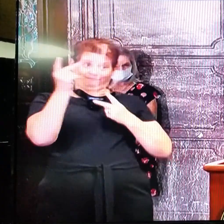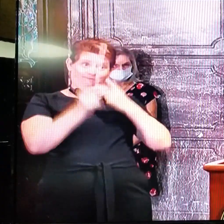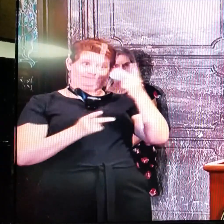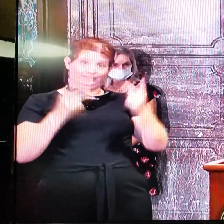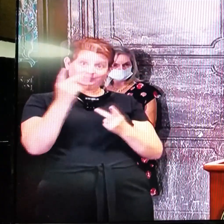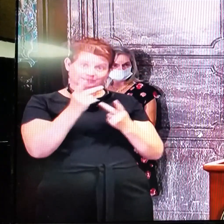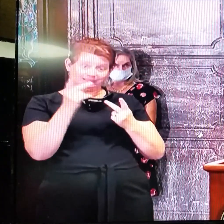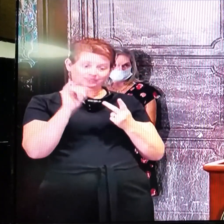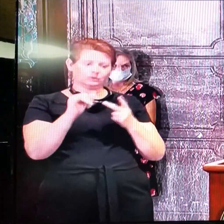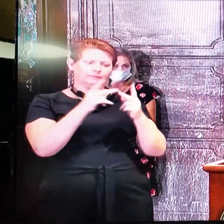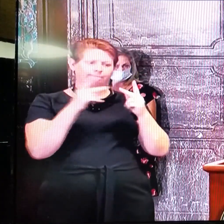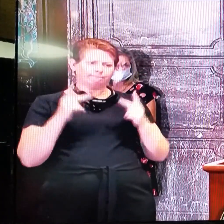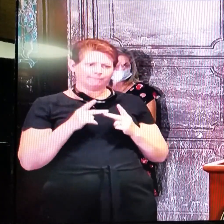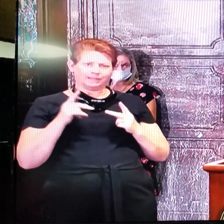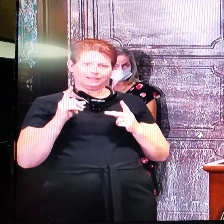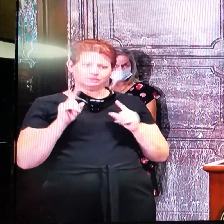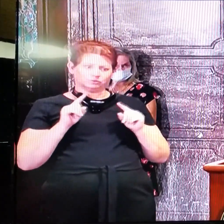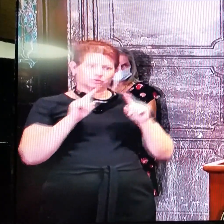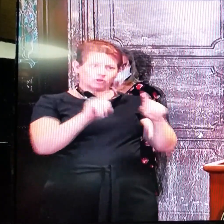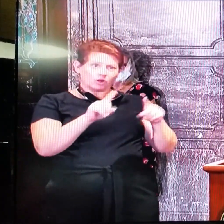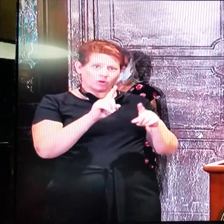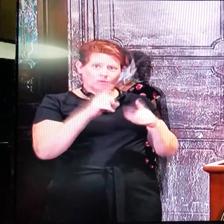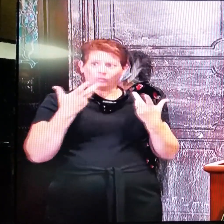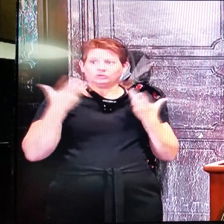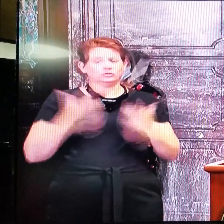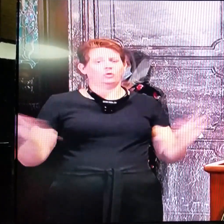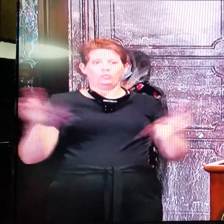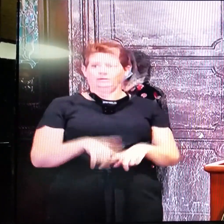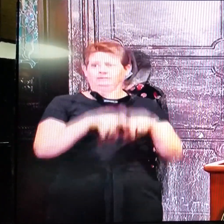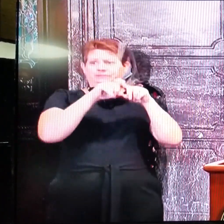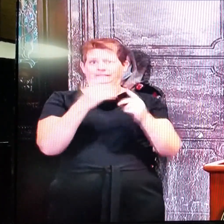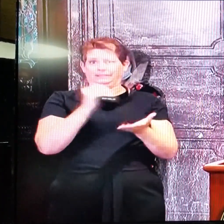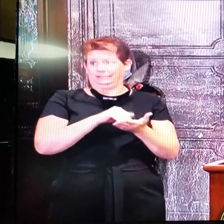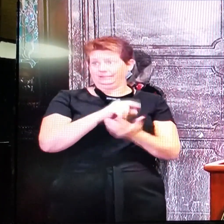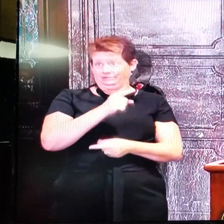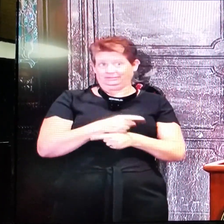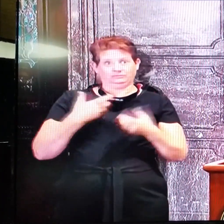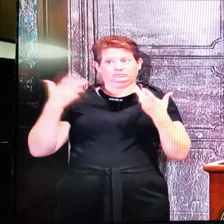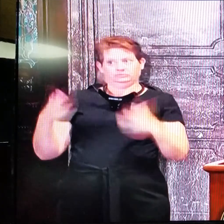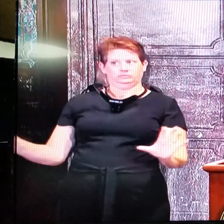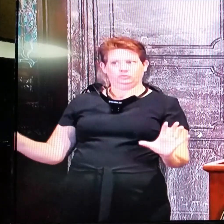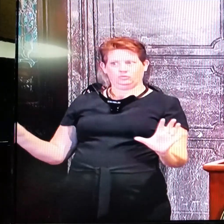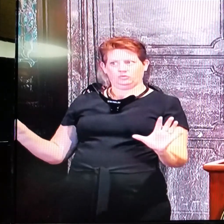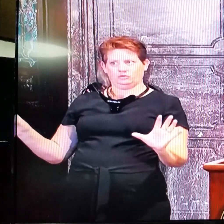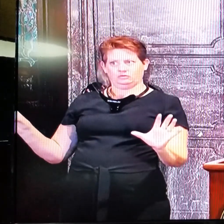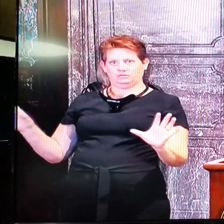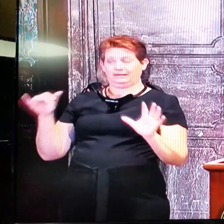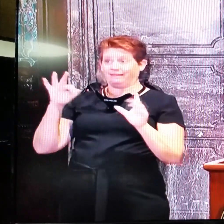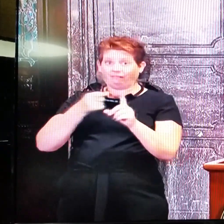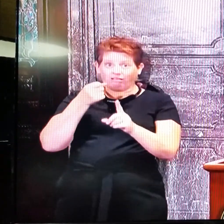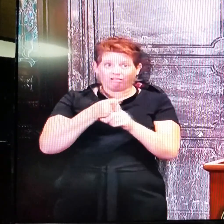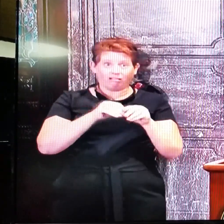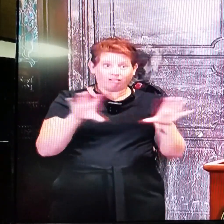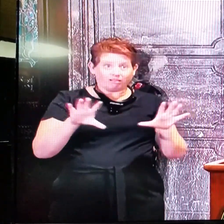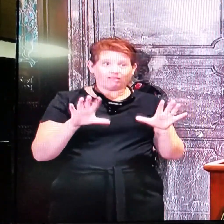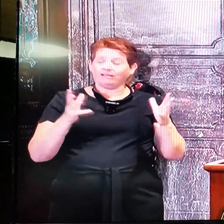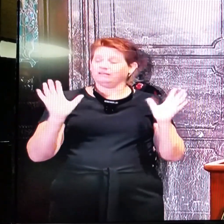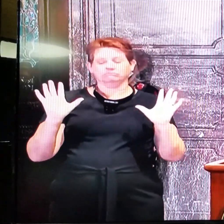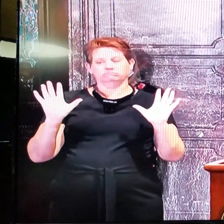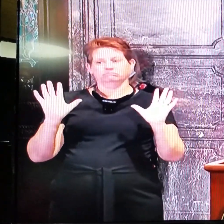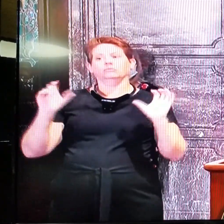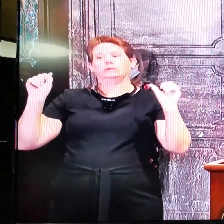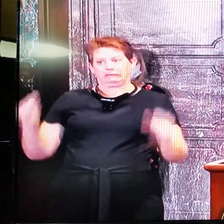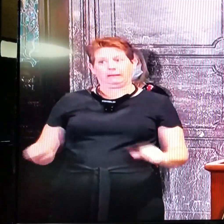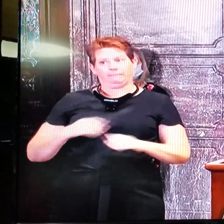or facility to be temporarily suspended because of an outbreak. But we can prevent that.